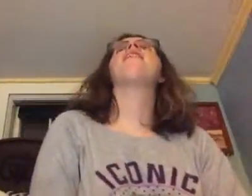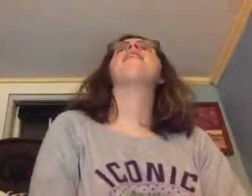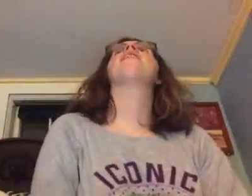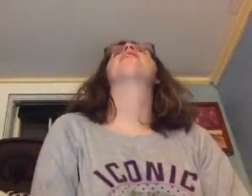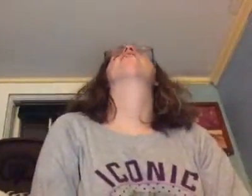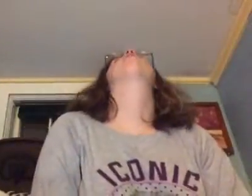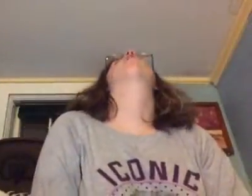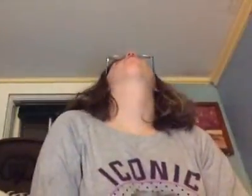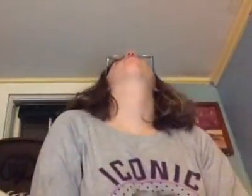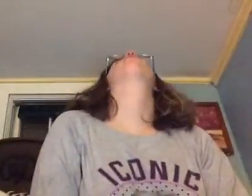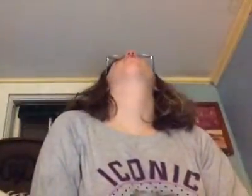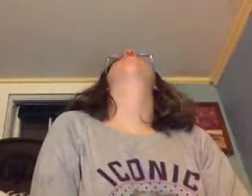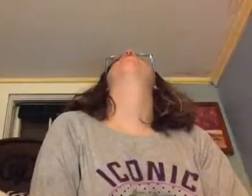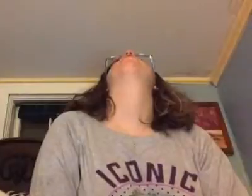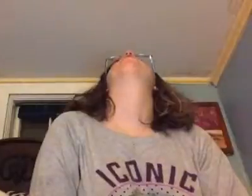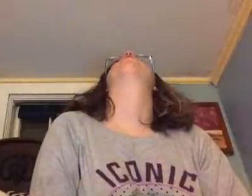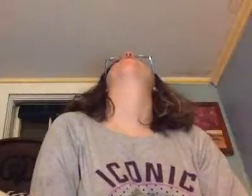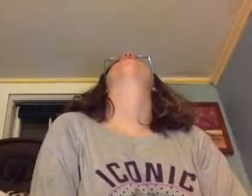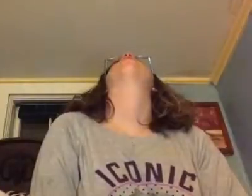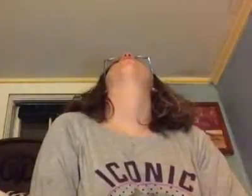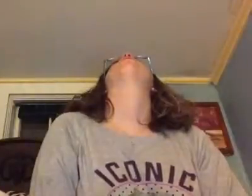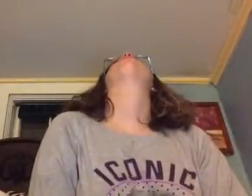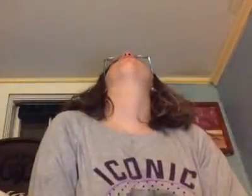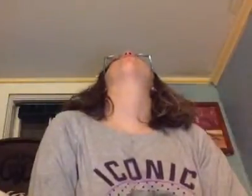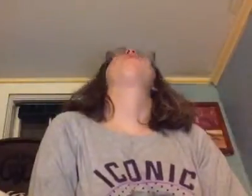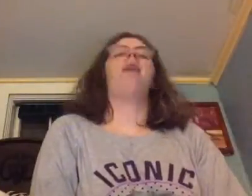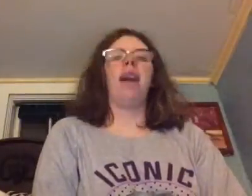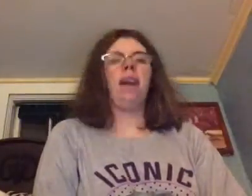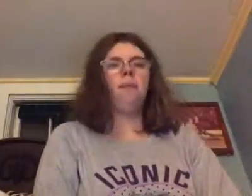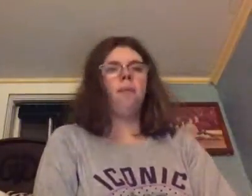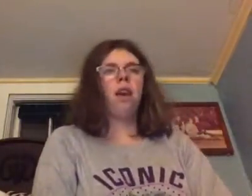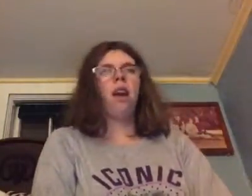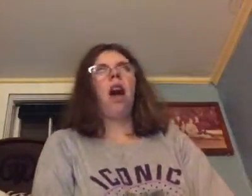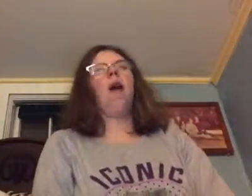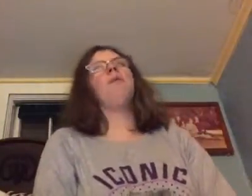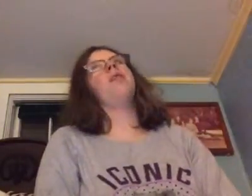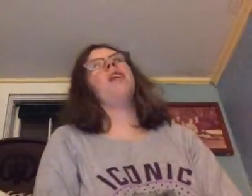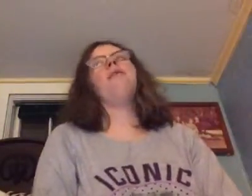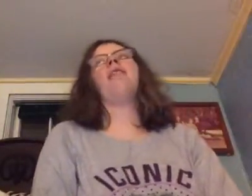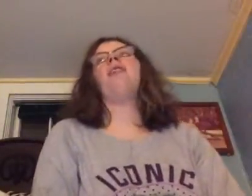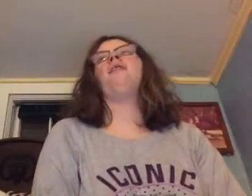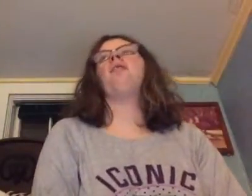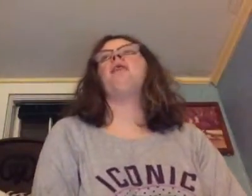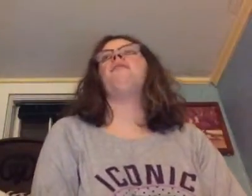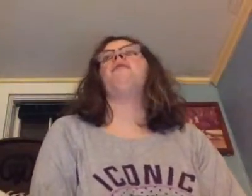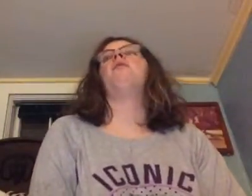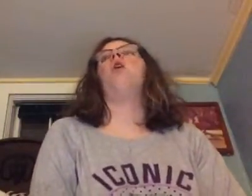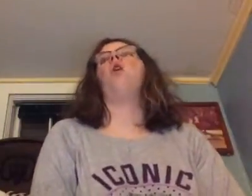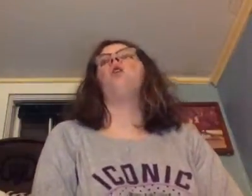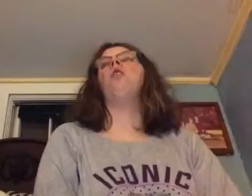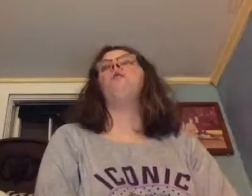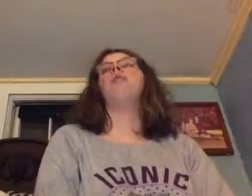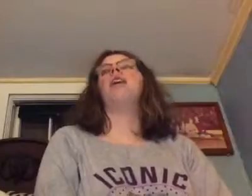kindergarten to probably about fifth grade. I mean, we stayed friends after fifth grade, but it was hard